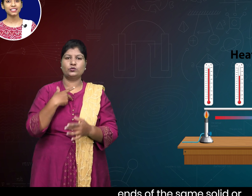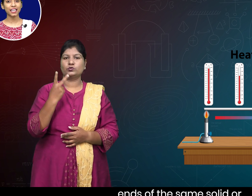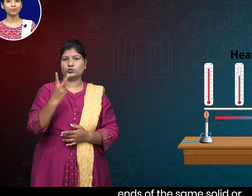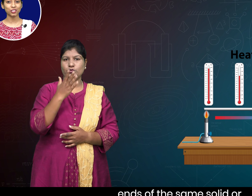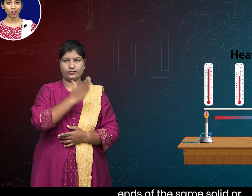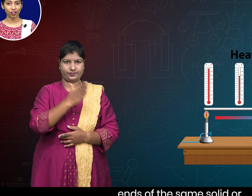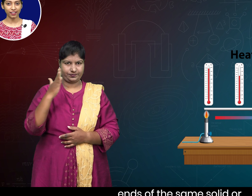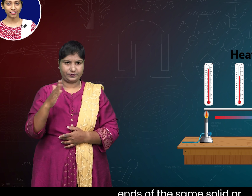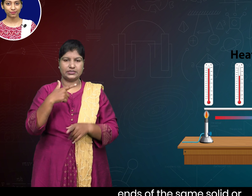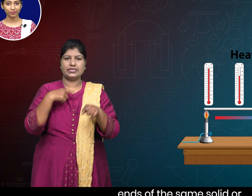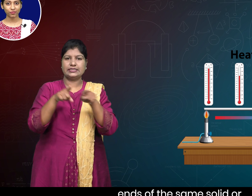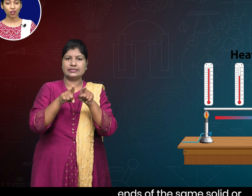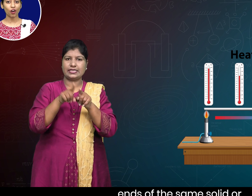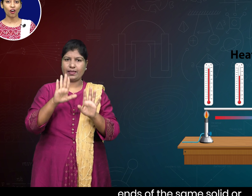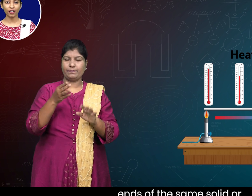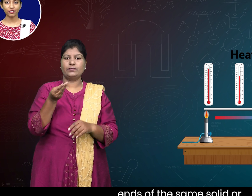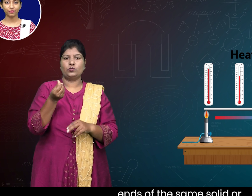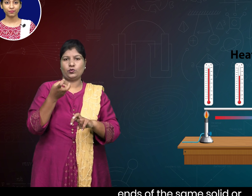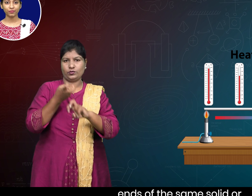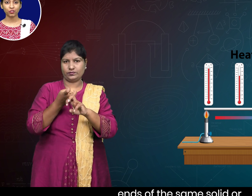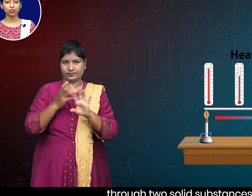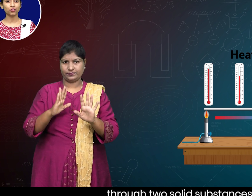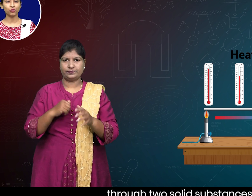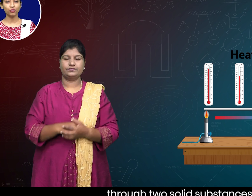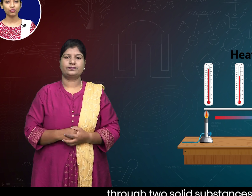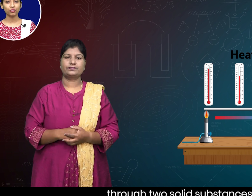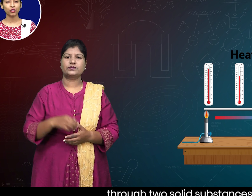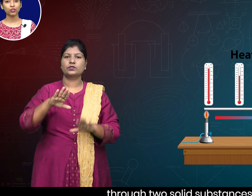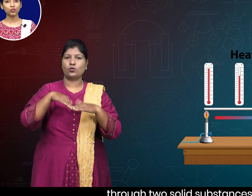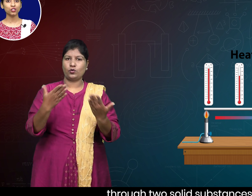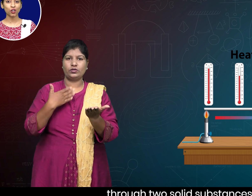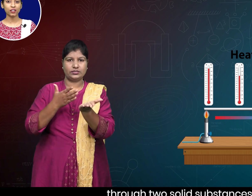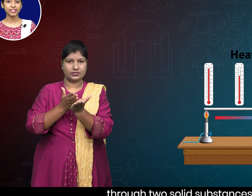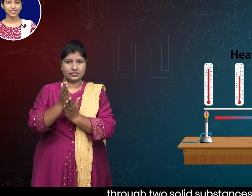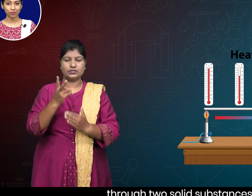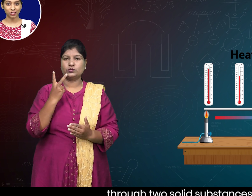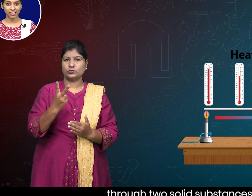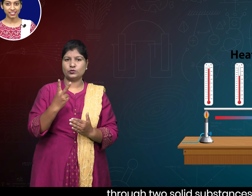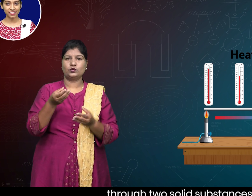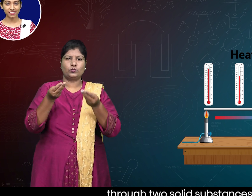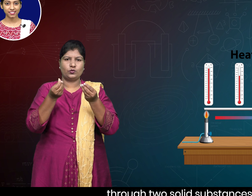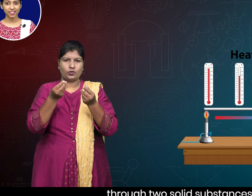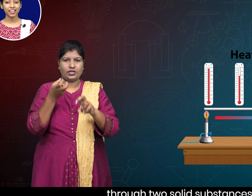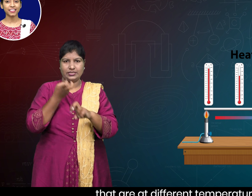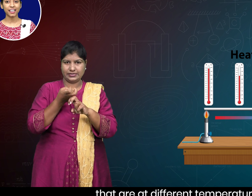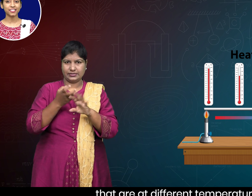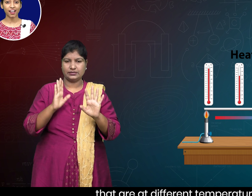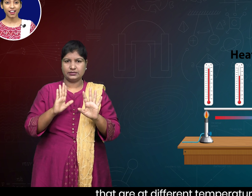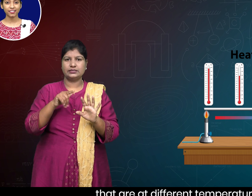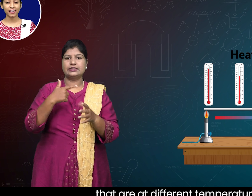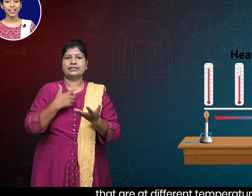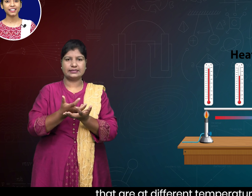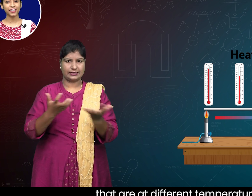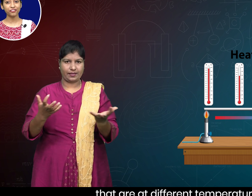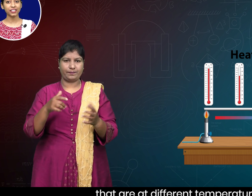of the same solid or through two solid substances that